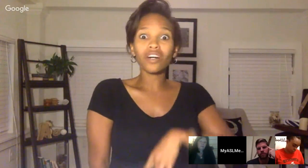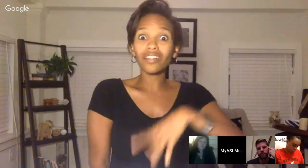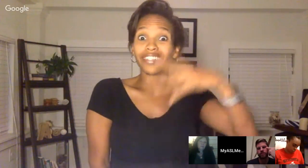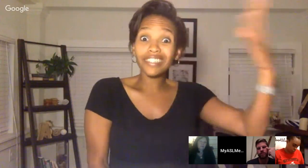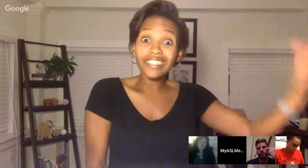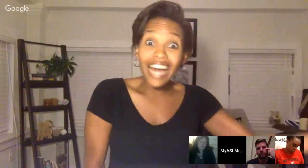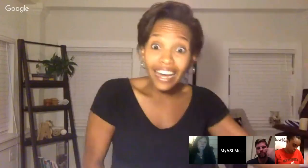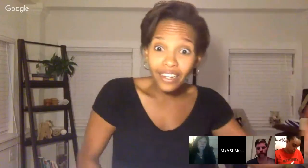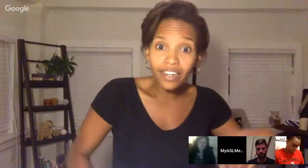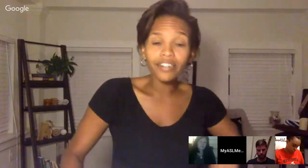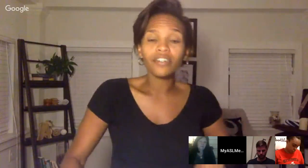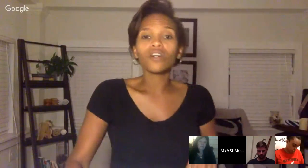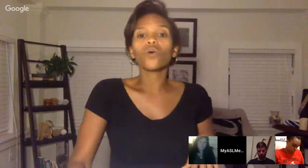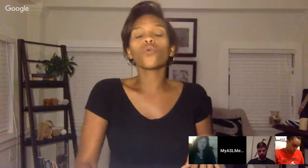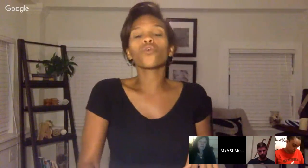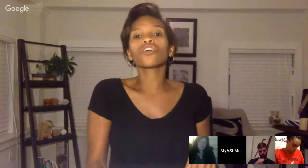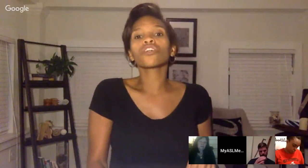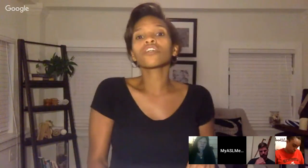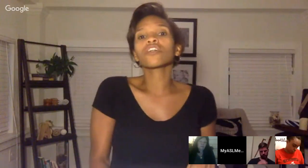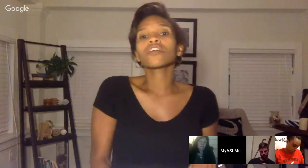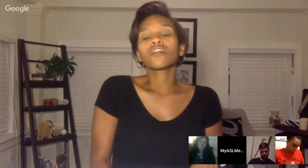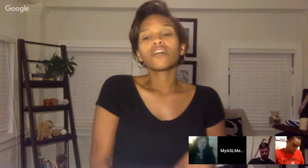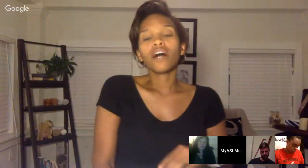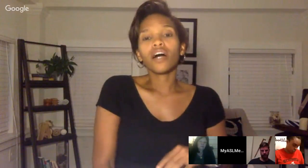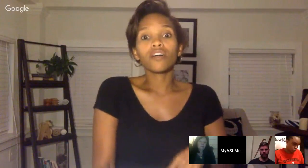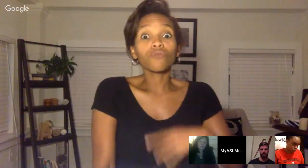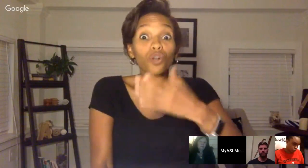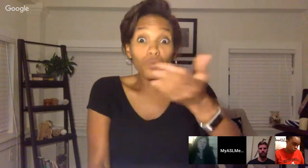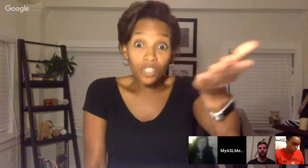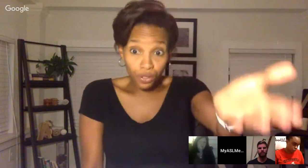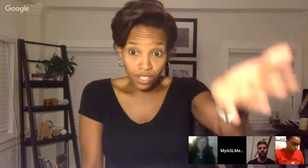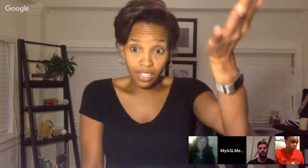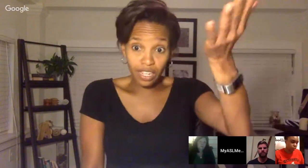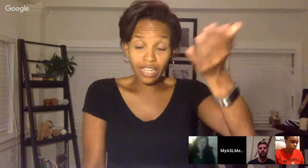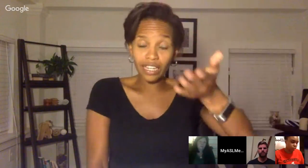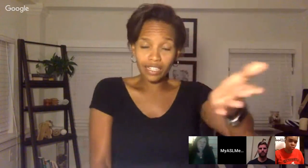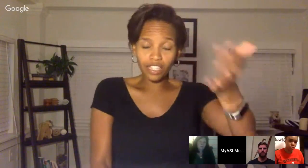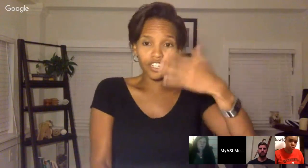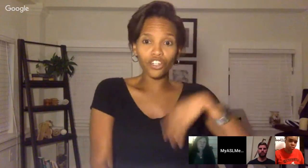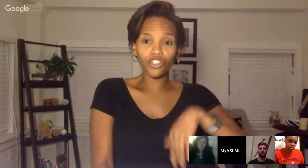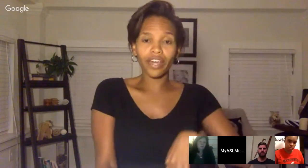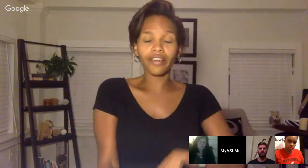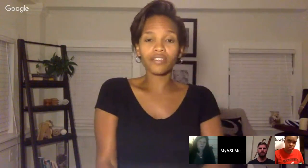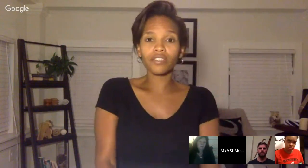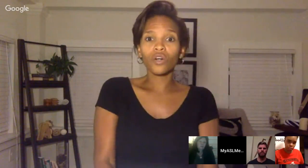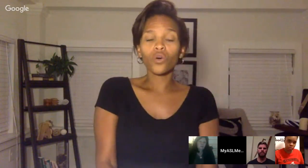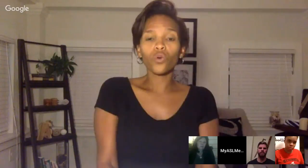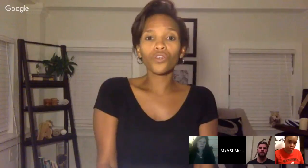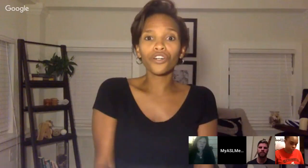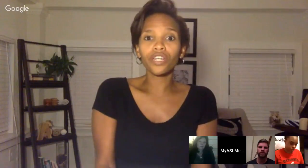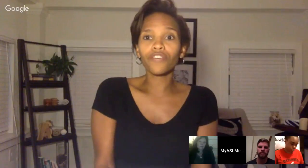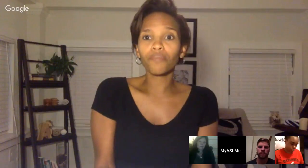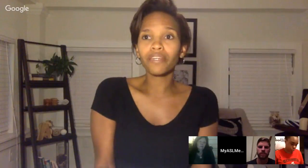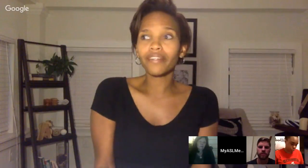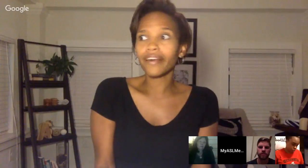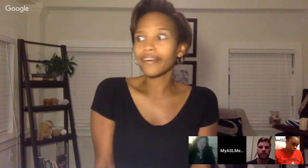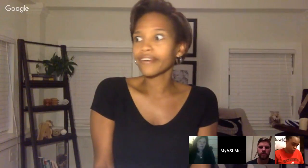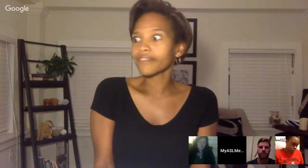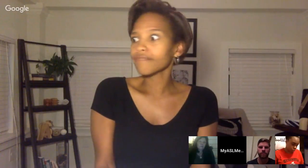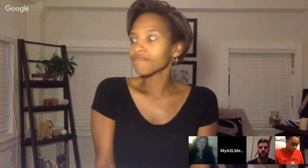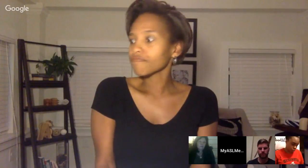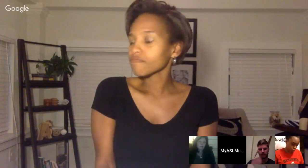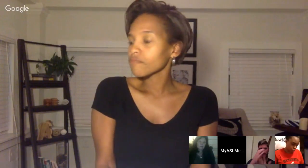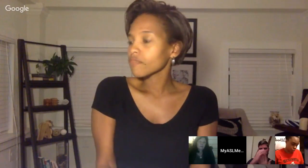you know, collecting data or resources, as in her case, or it could even be